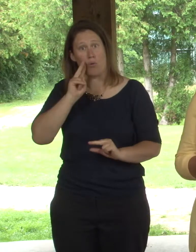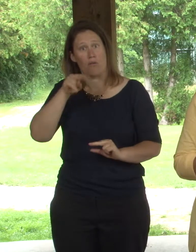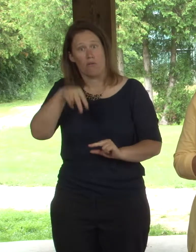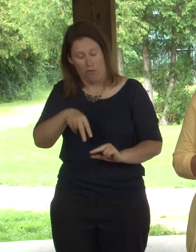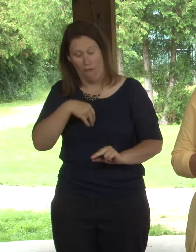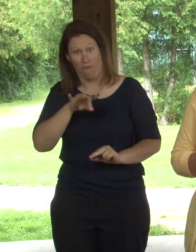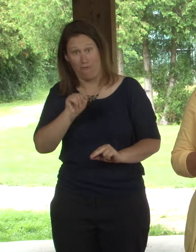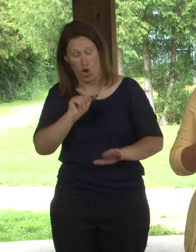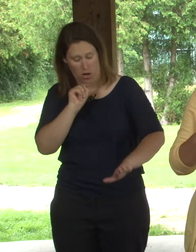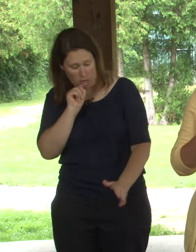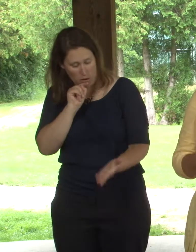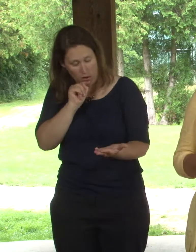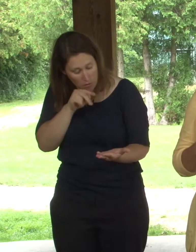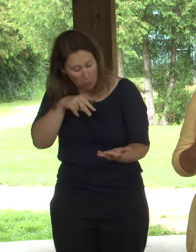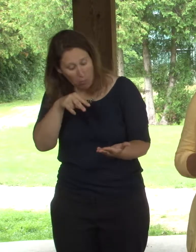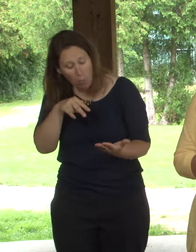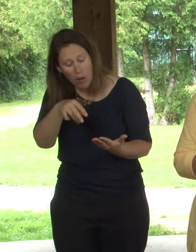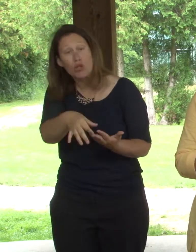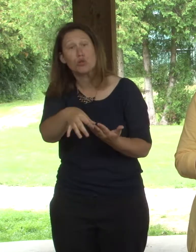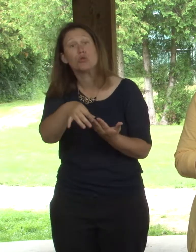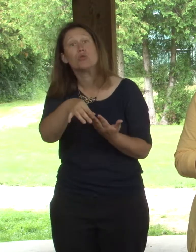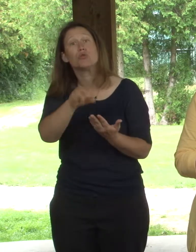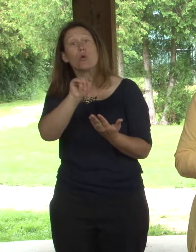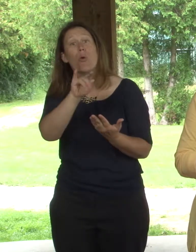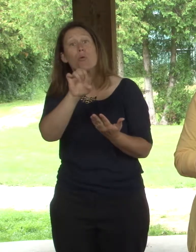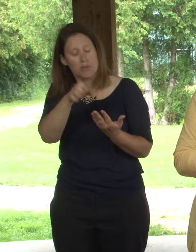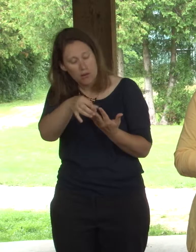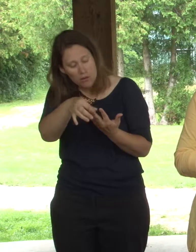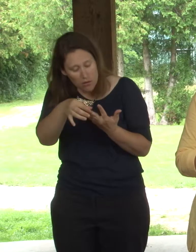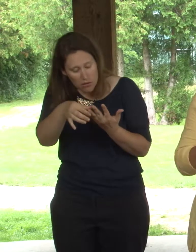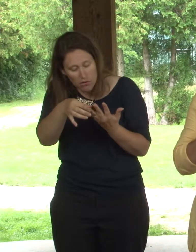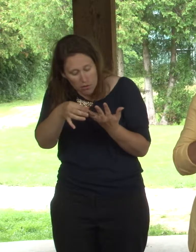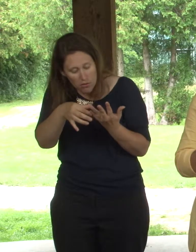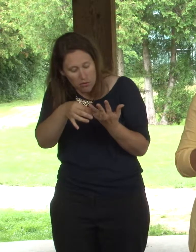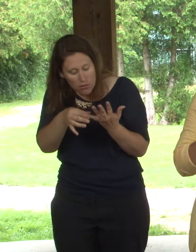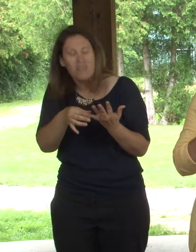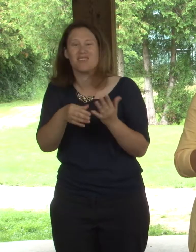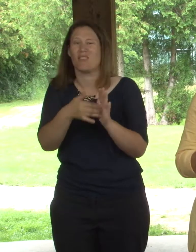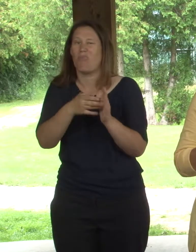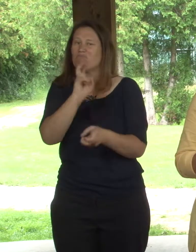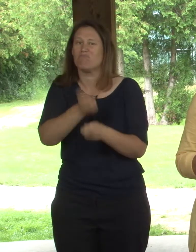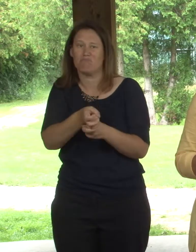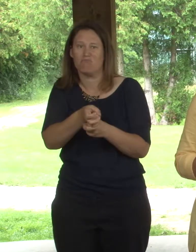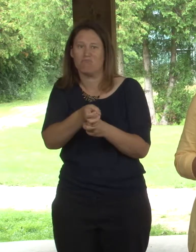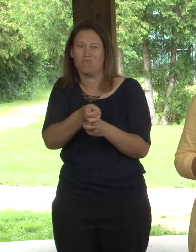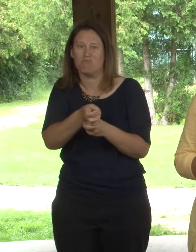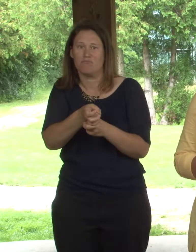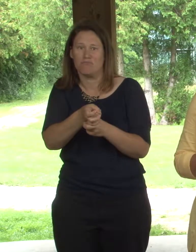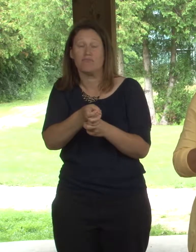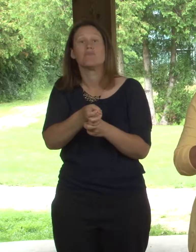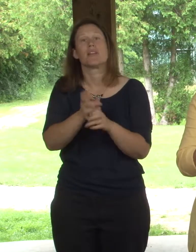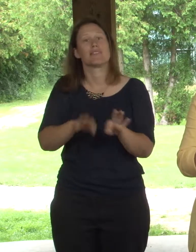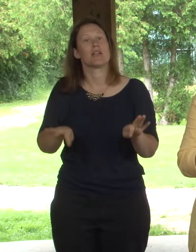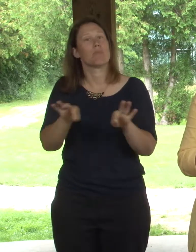underside of our foot in between our toes and things like that. So we want to make sure that we are checking our feet on a regular